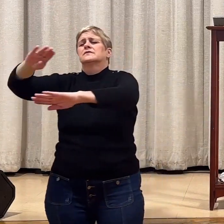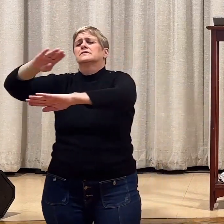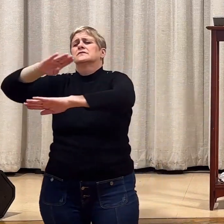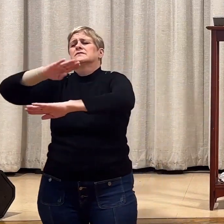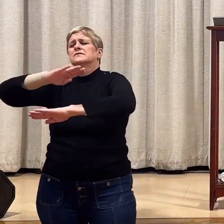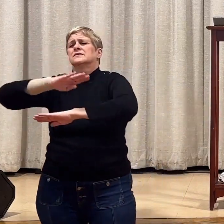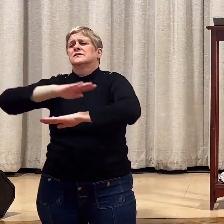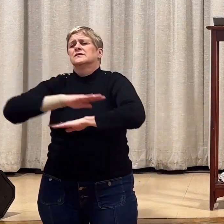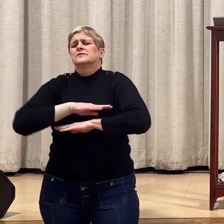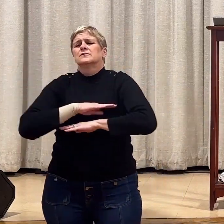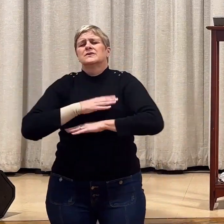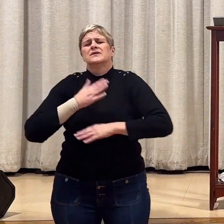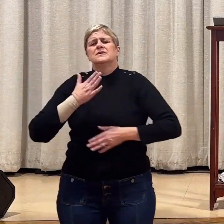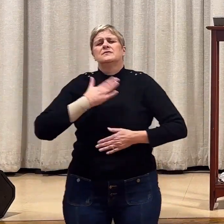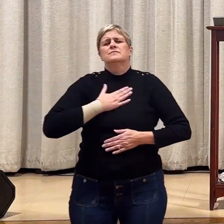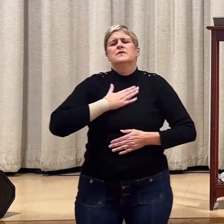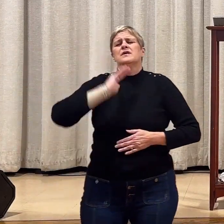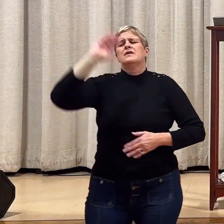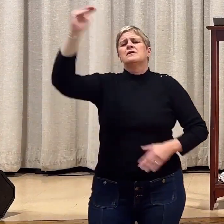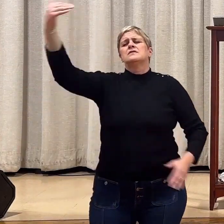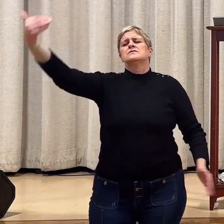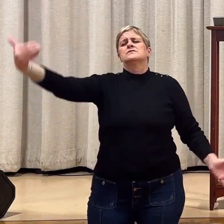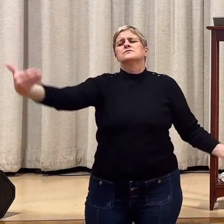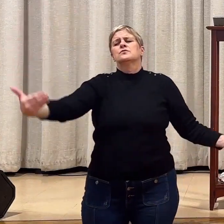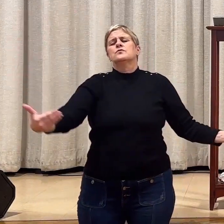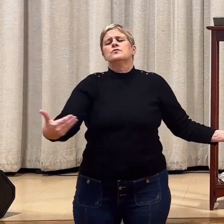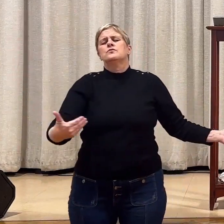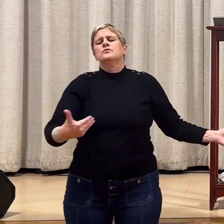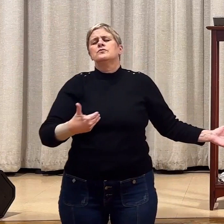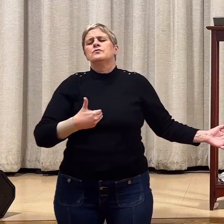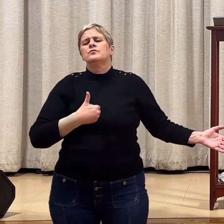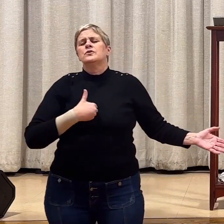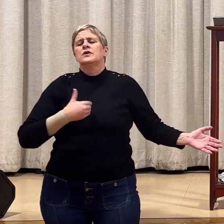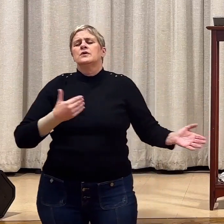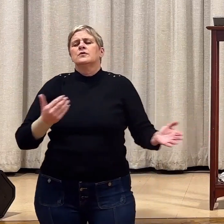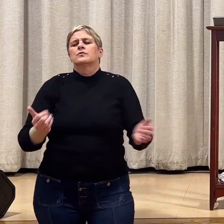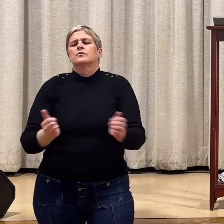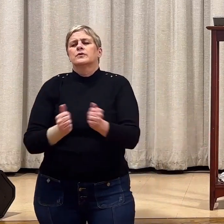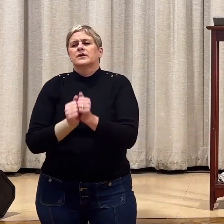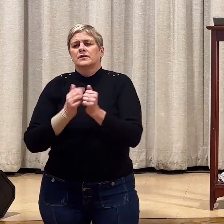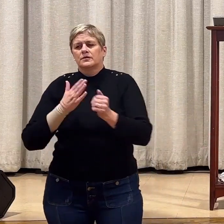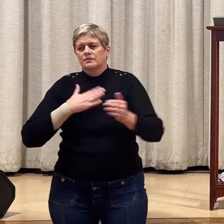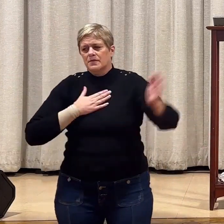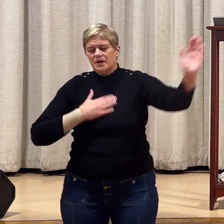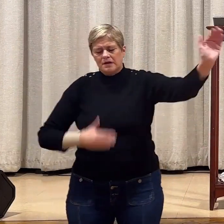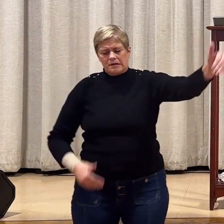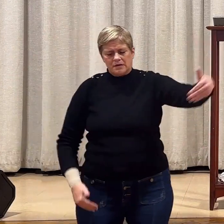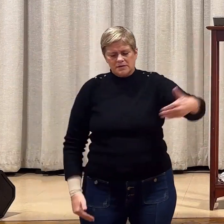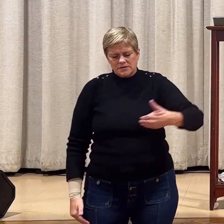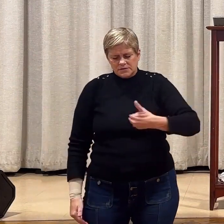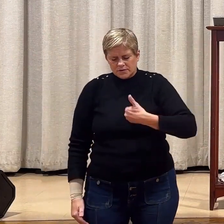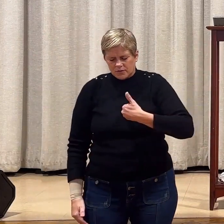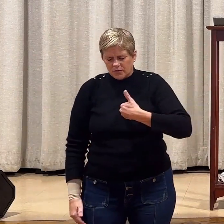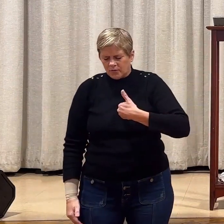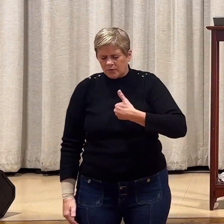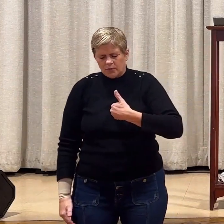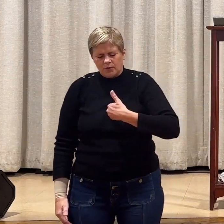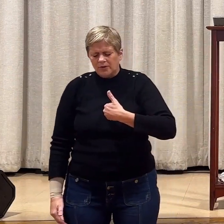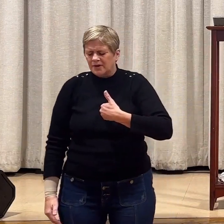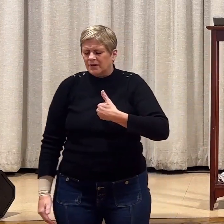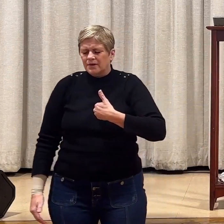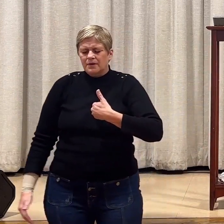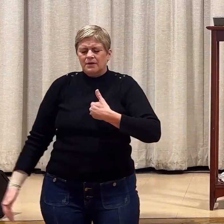well with my soul, with my